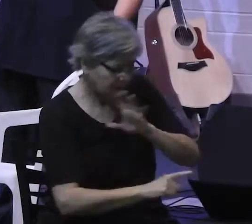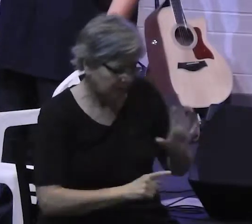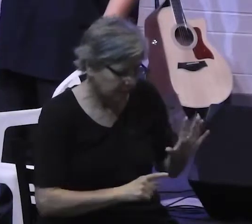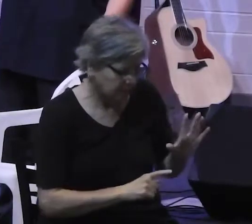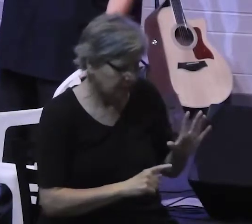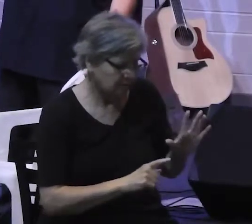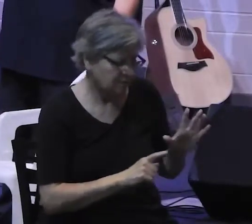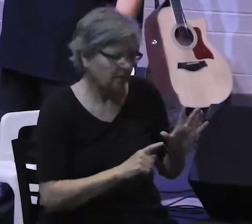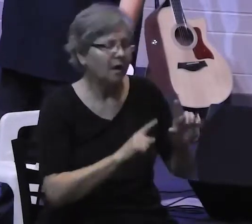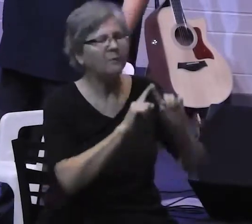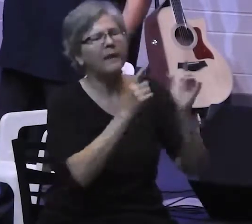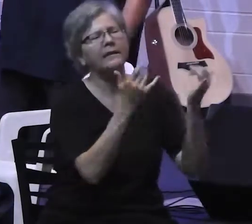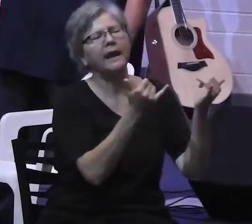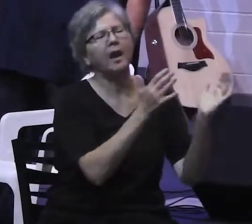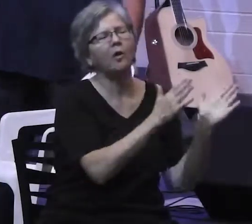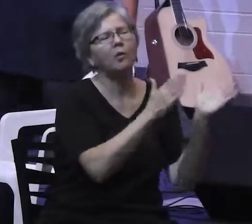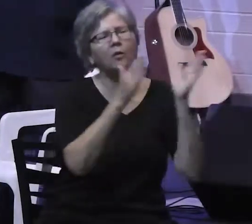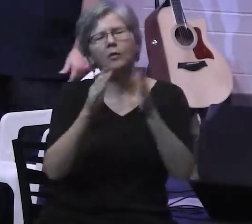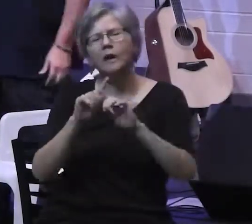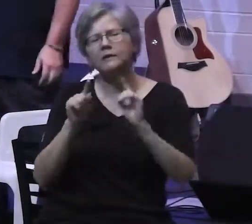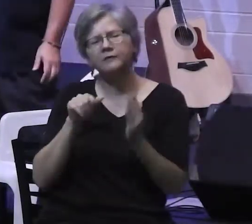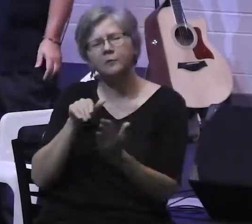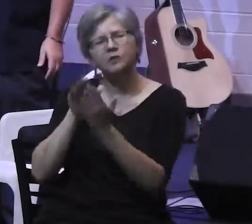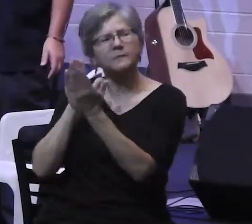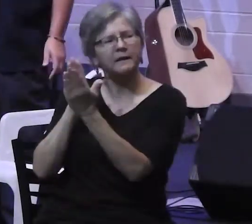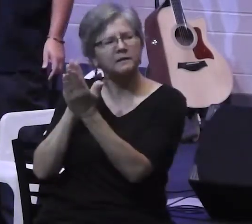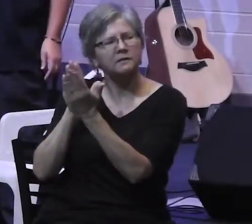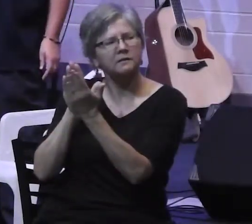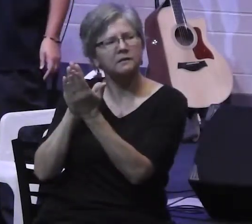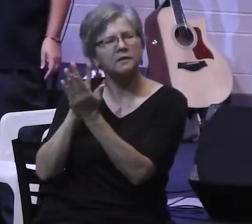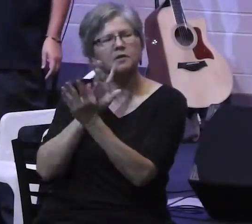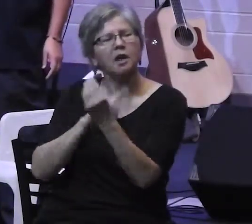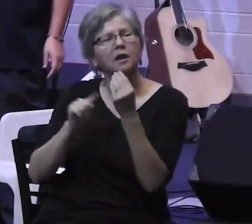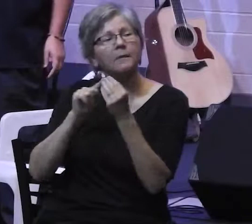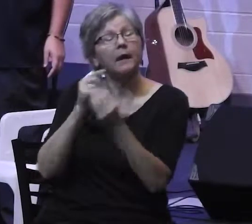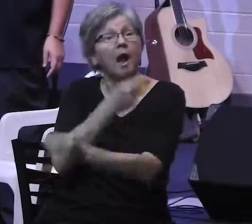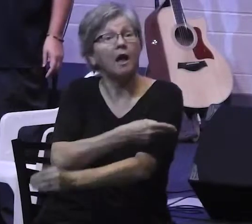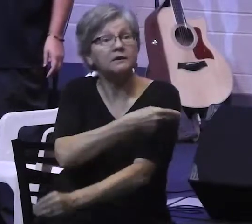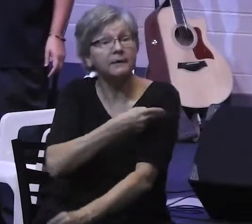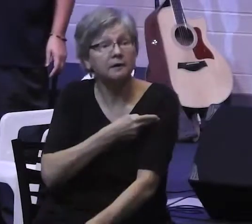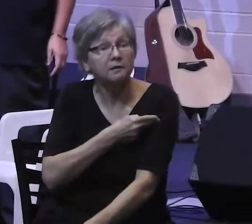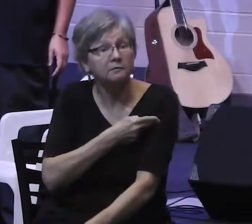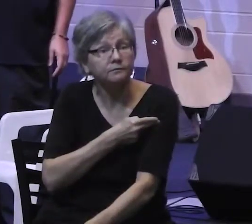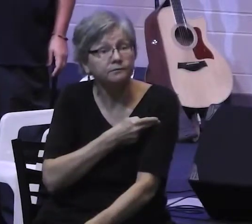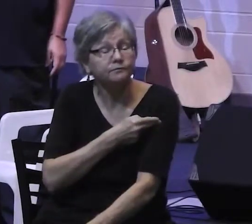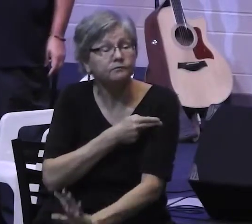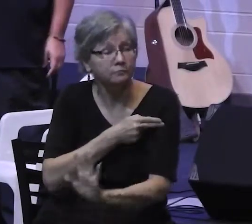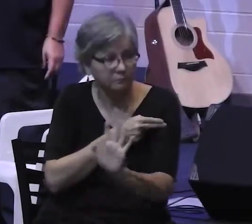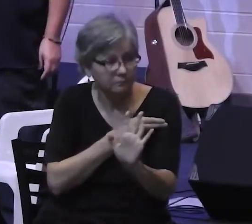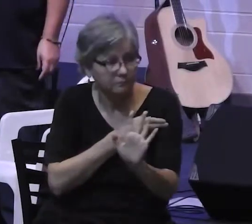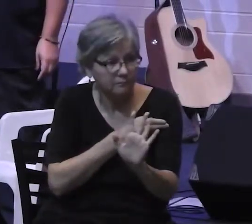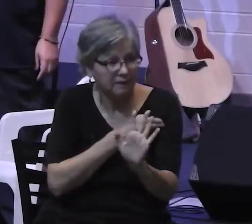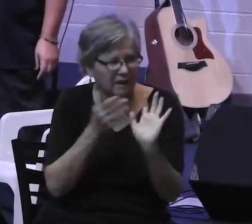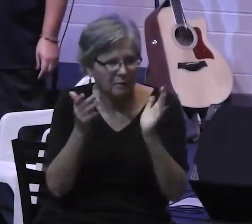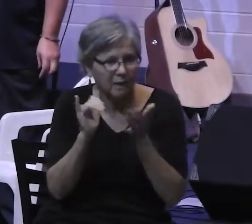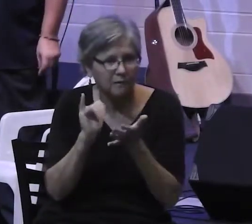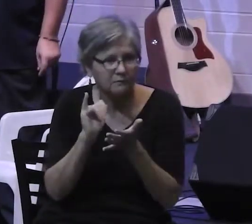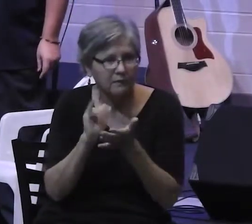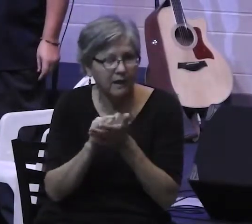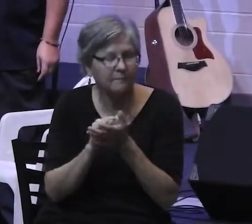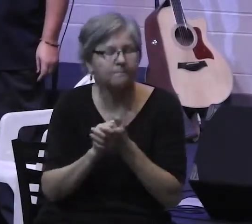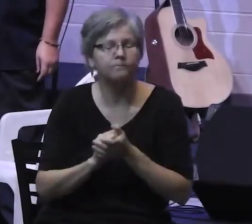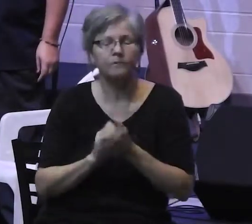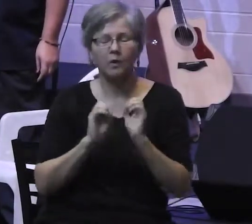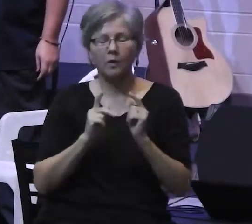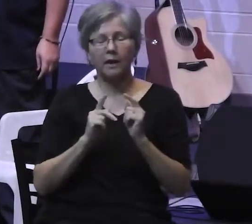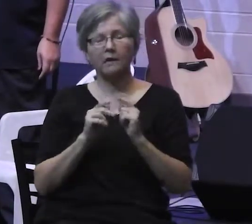so let's tell this story again from that point of view and see what we come up with. So in the beginning, here's God, and God, because he's